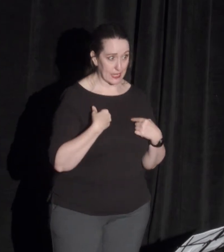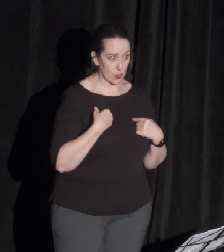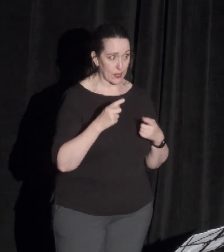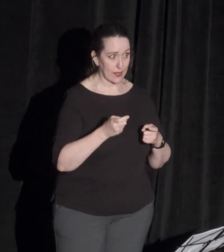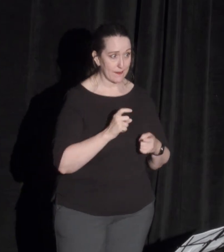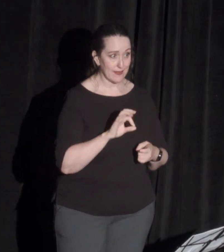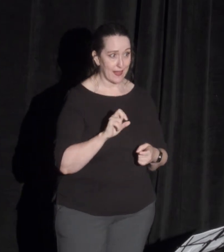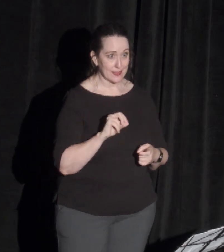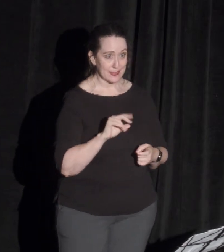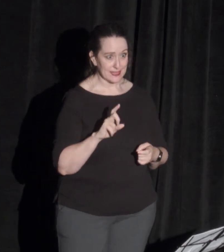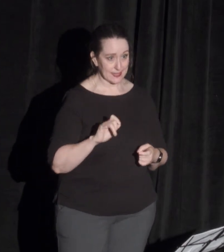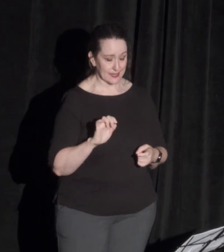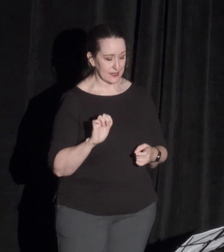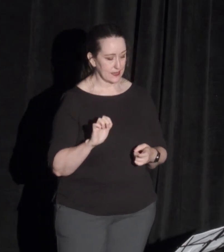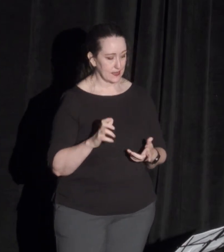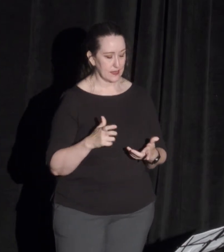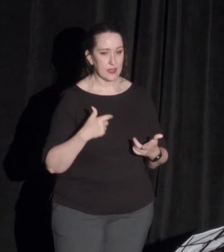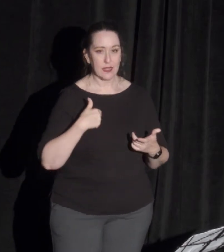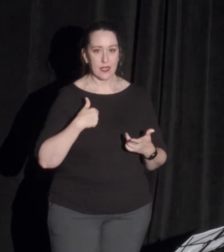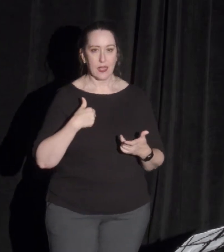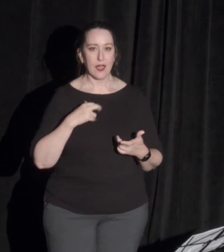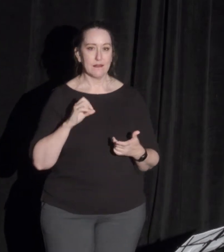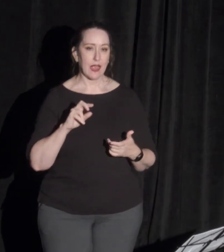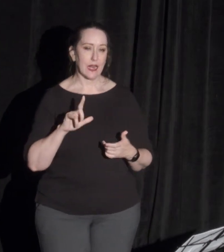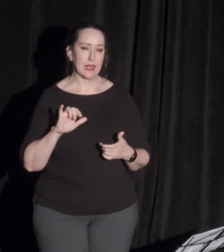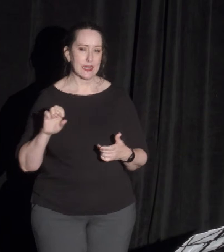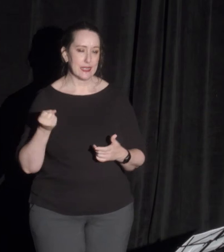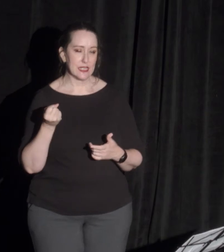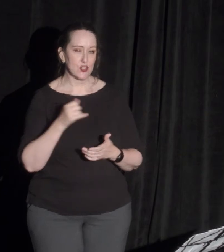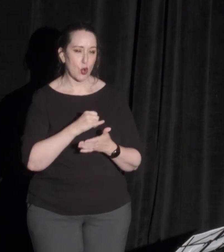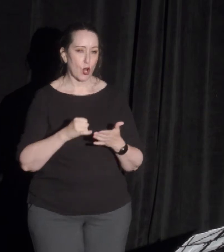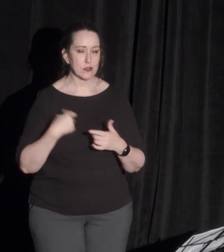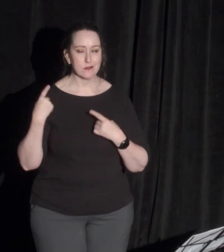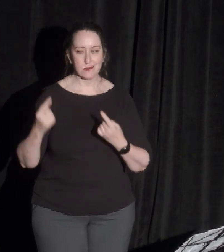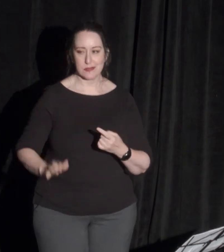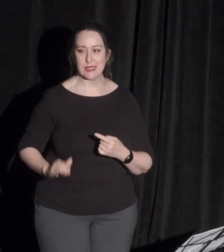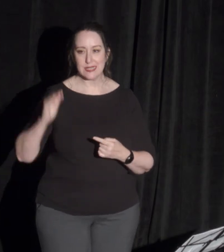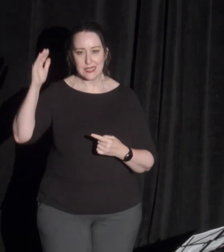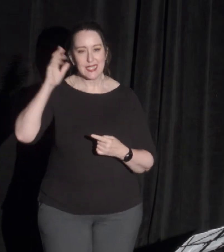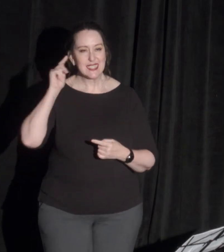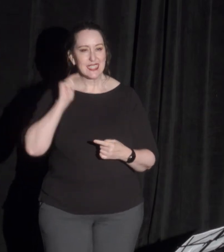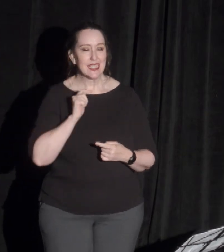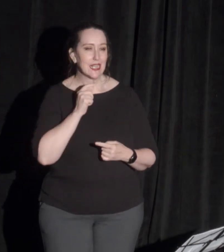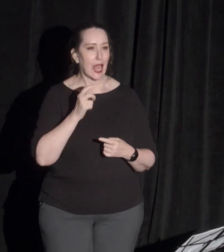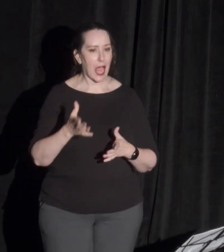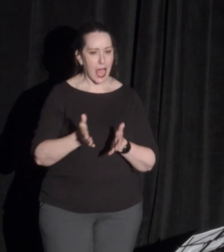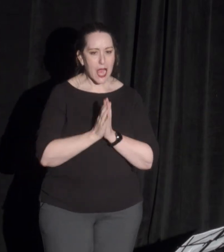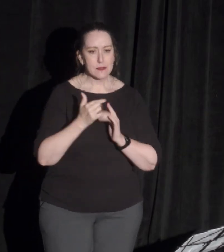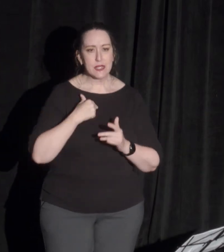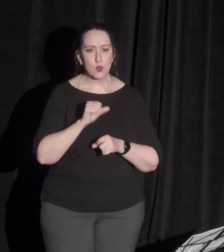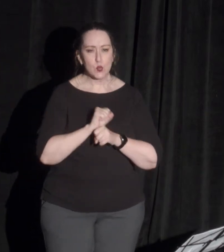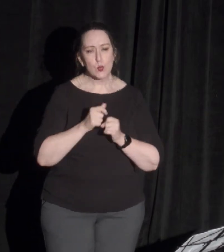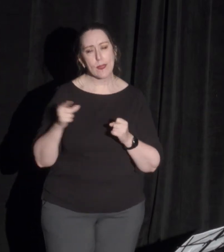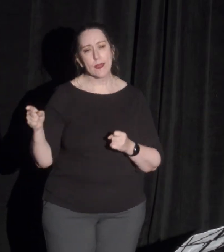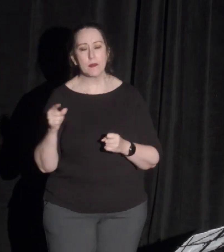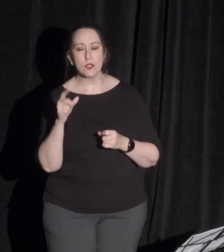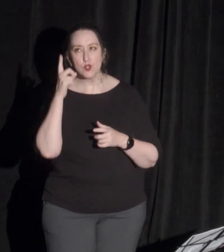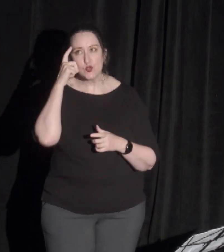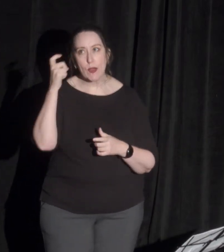Fanzine. I've been a fan of Lee's art since I was a teenager. Having him ask me if I would work with him was a dream. Having him ask